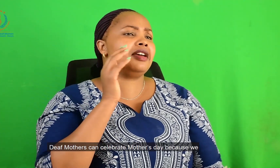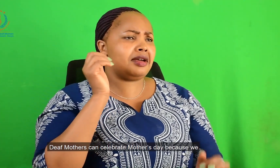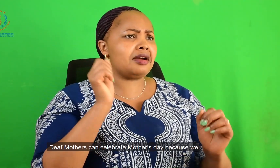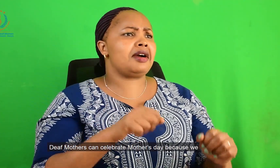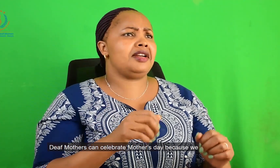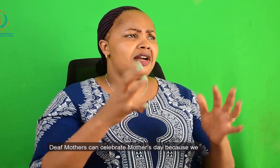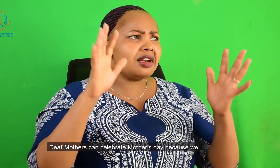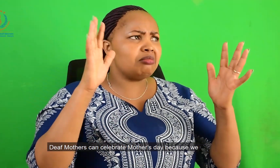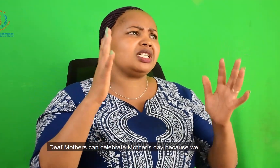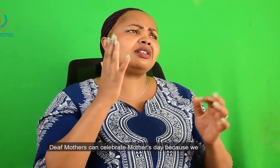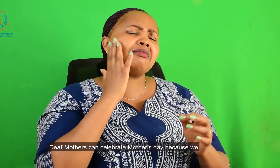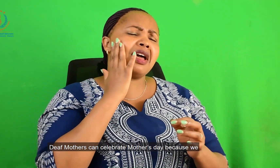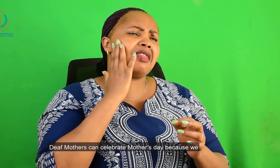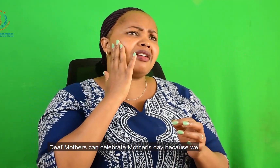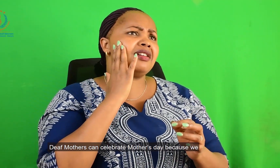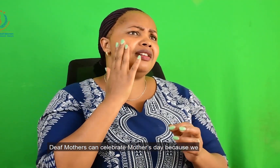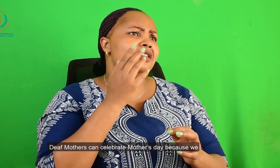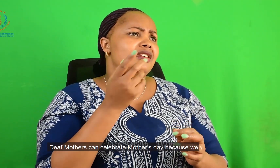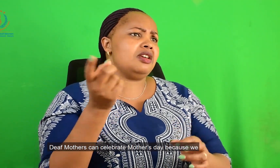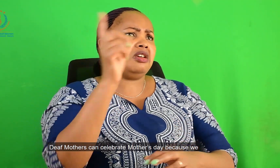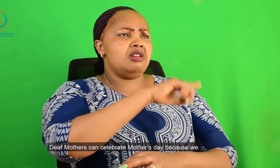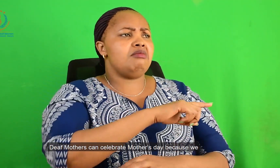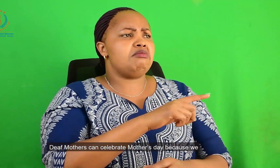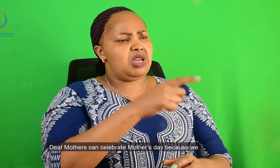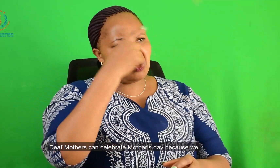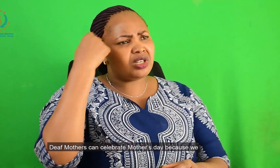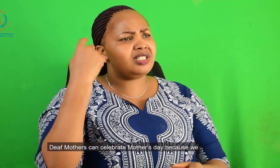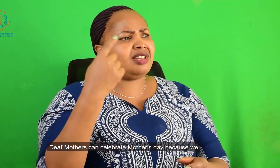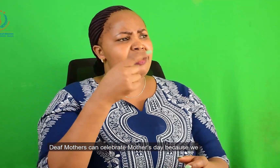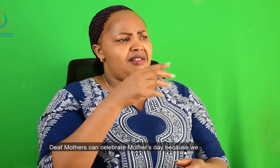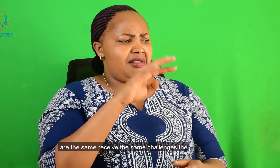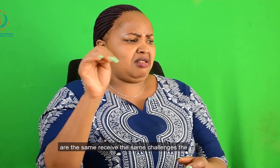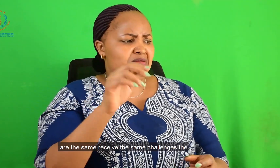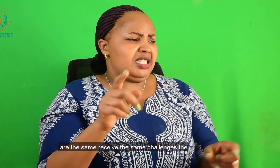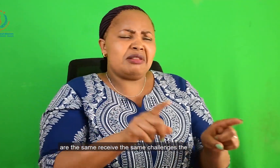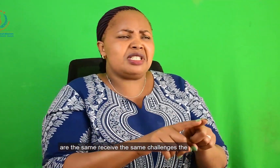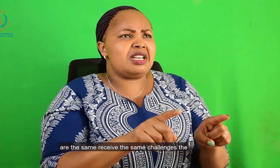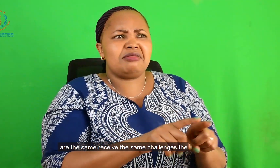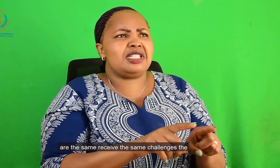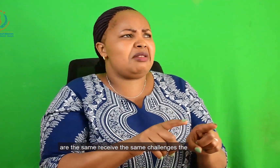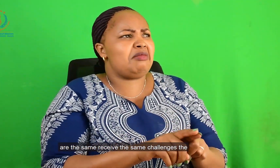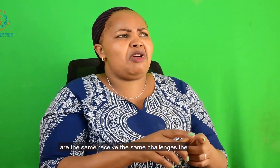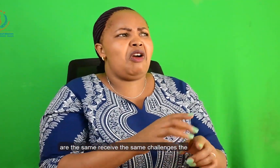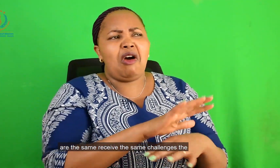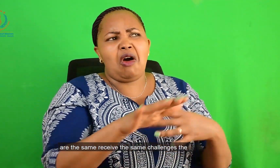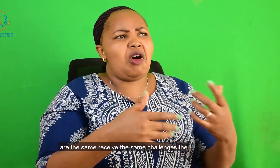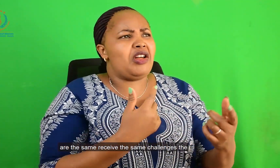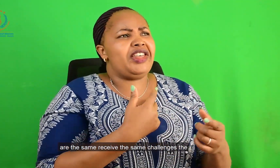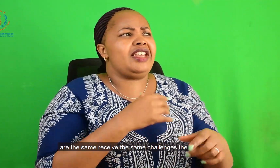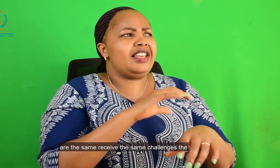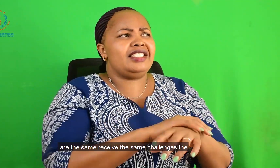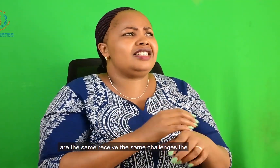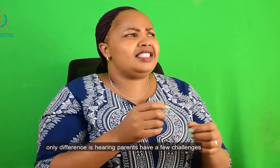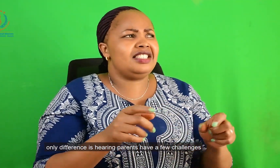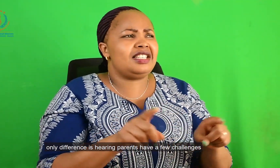Deaf mothers can celebrate Mother's Day because we are the same. We receive the same challenges. The only